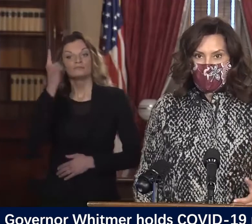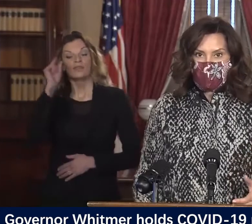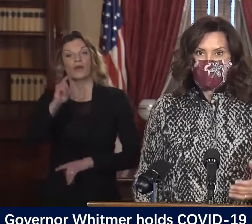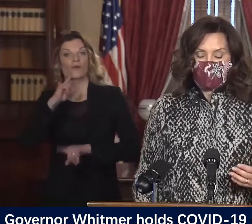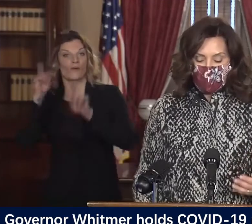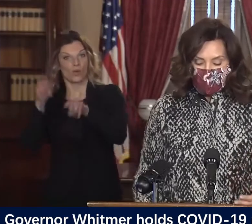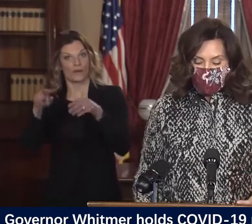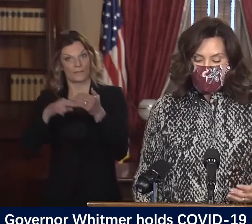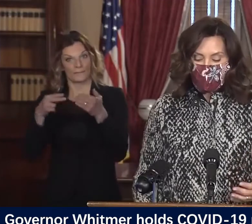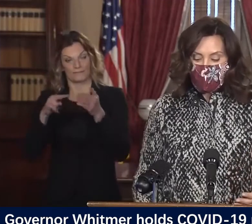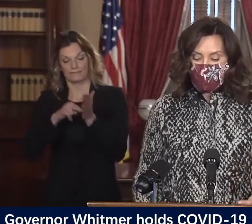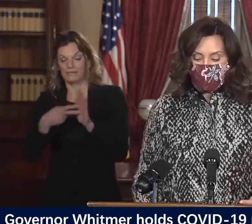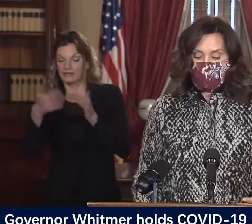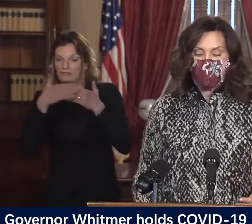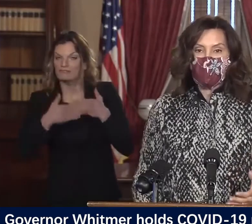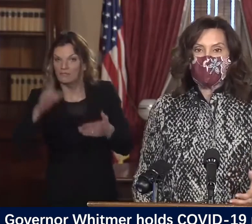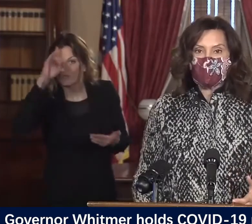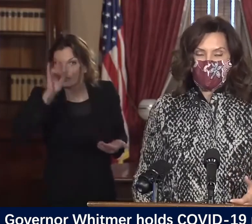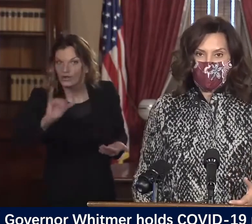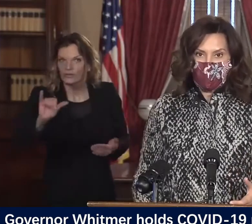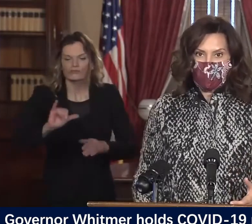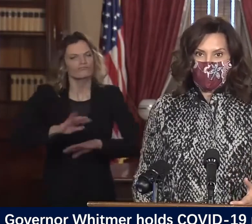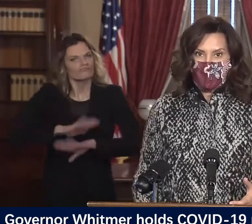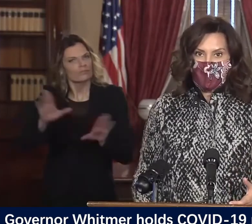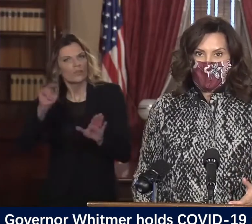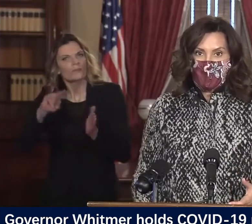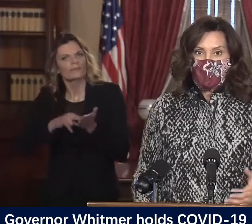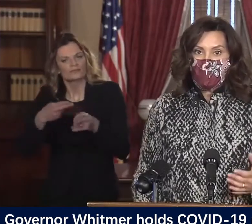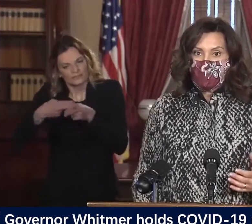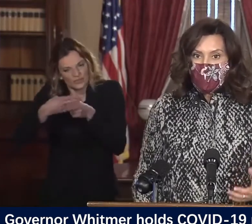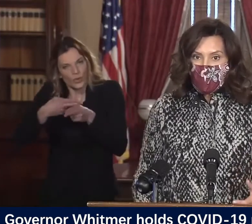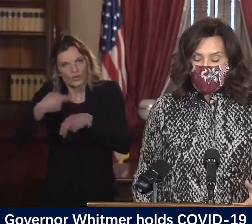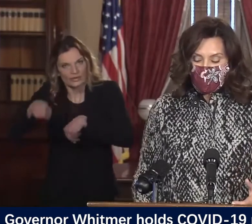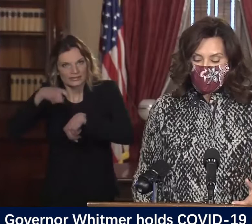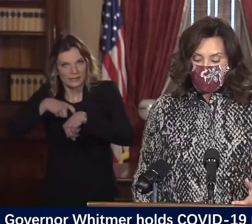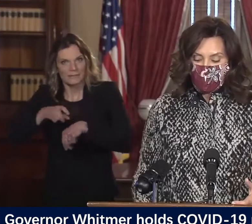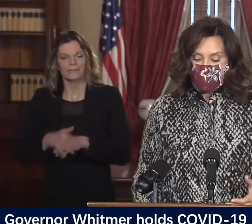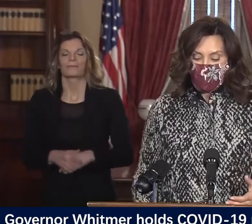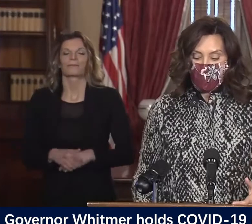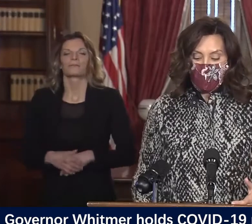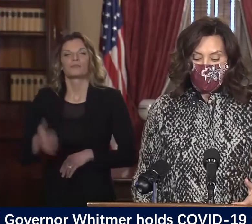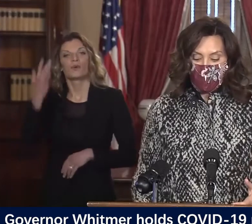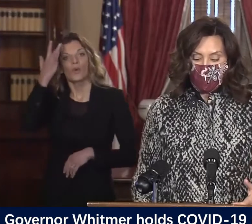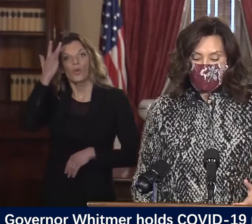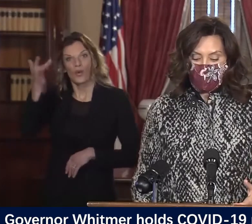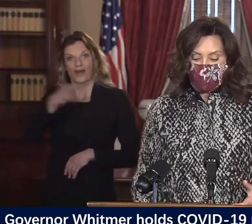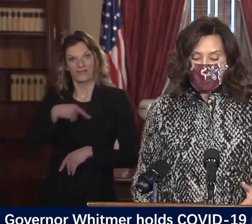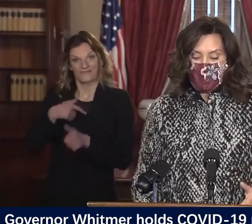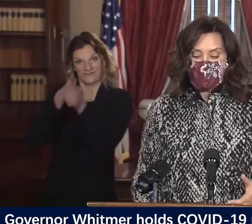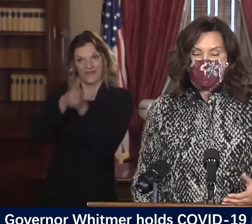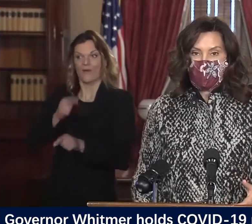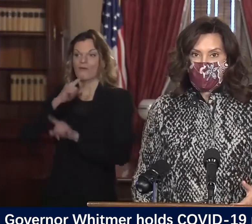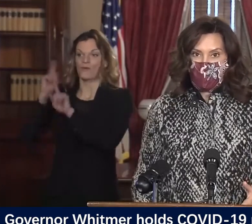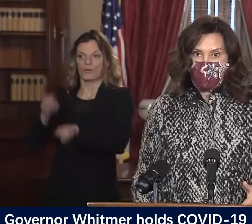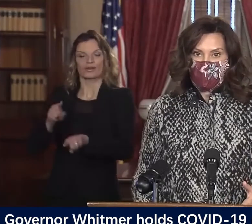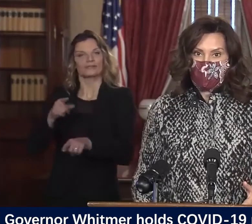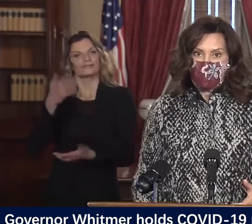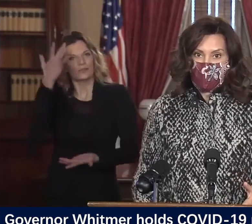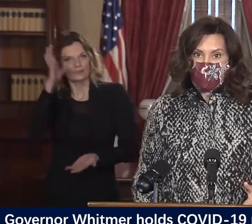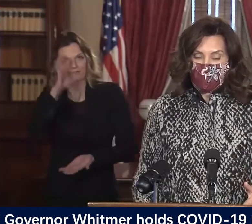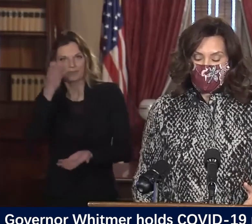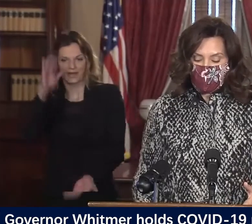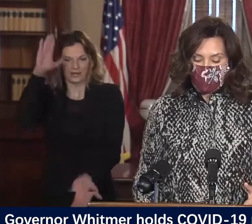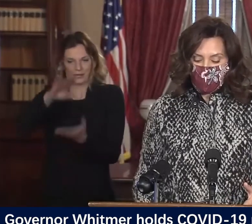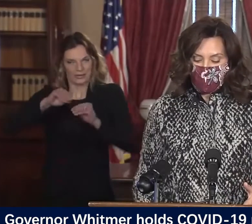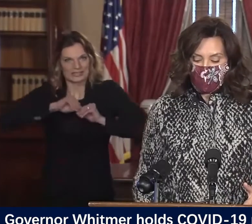are steps that the experts are telling us we need to take to avoid hospitals that are overwhelmed and death counts